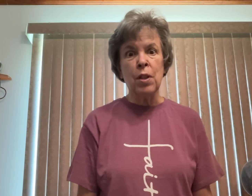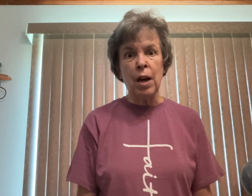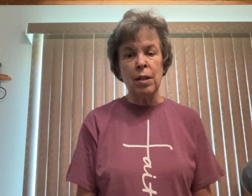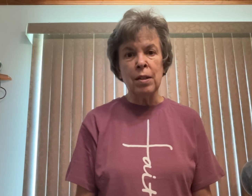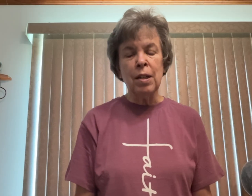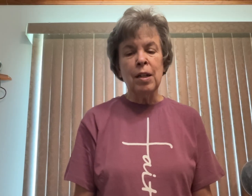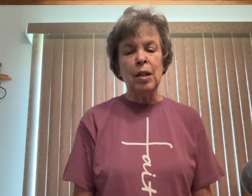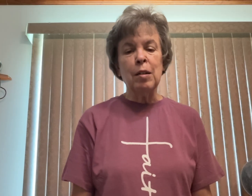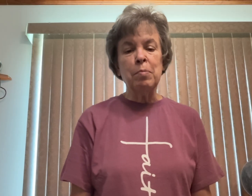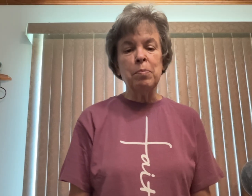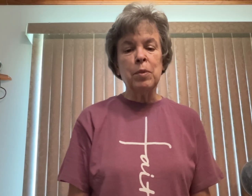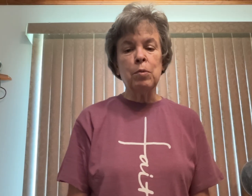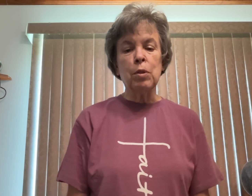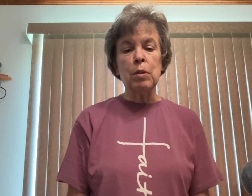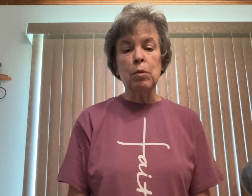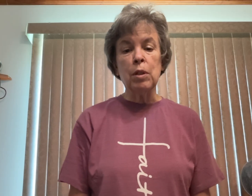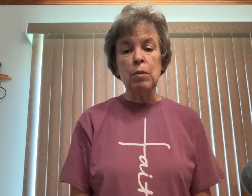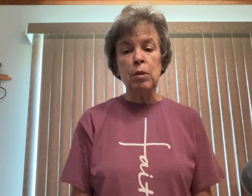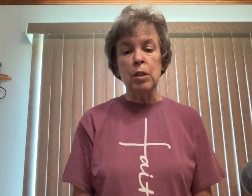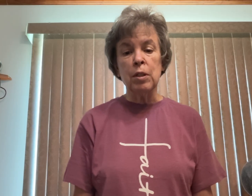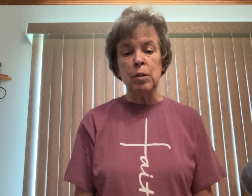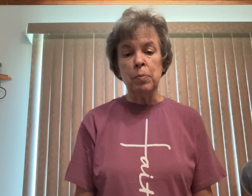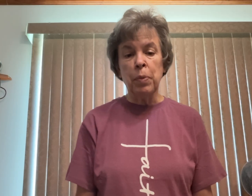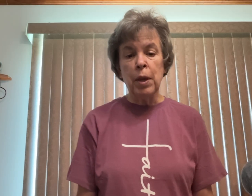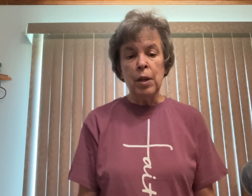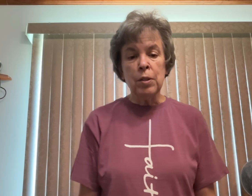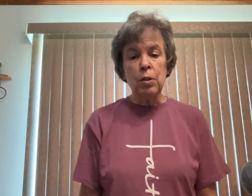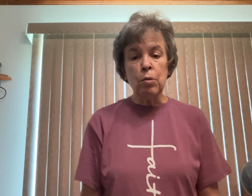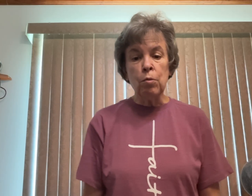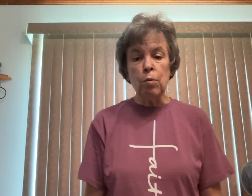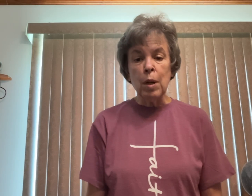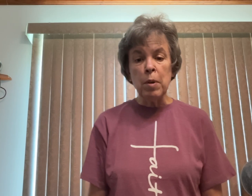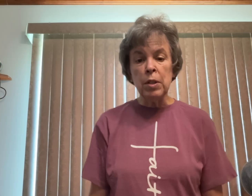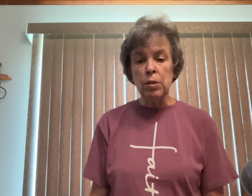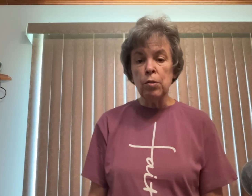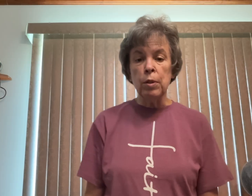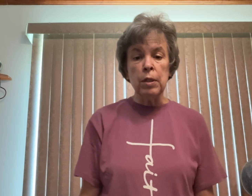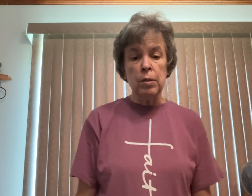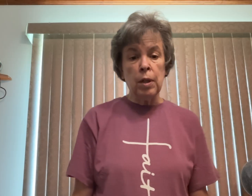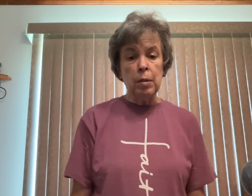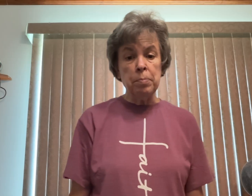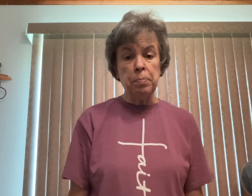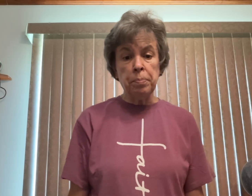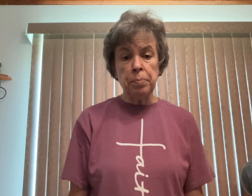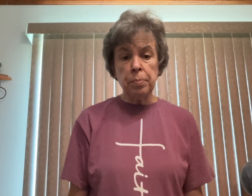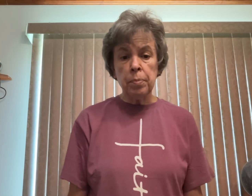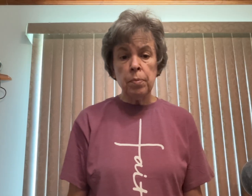that. It's really, really, really good. So what I'm going to do is